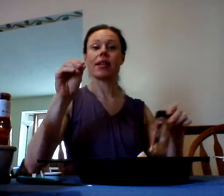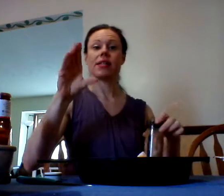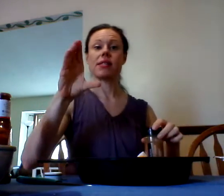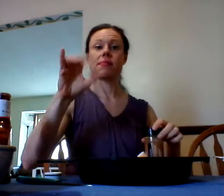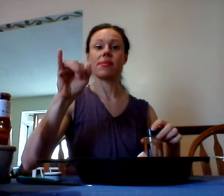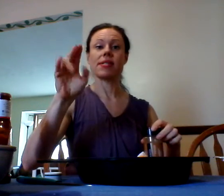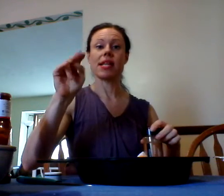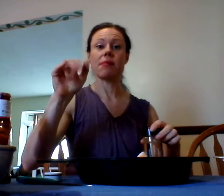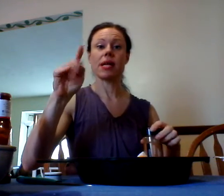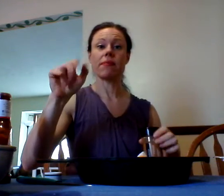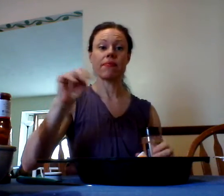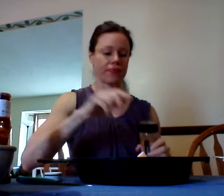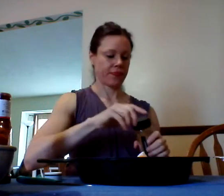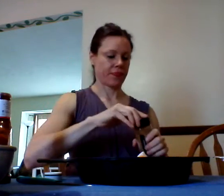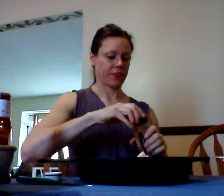And some cinnamon.